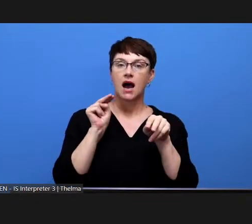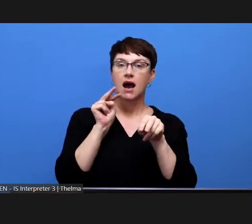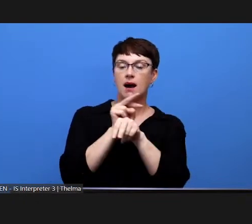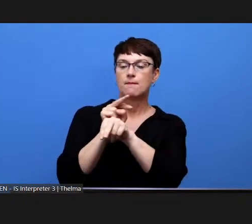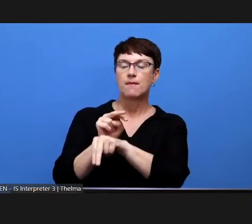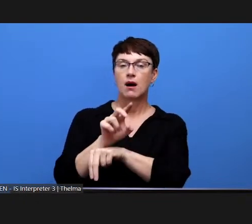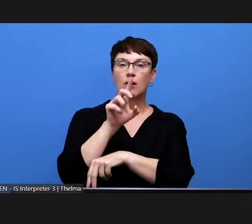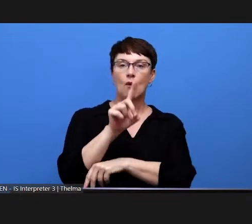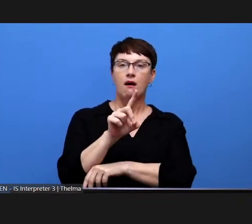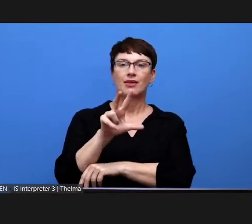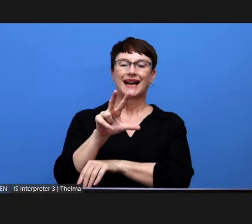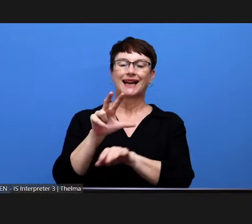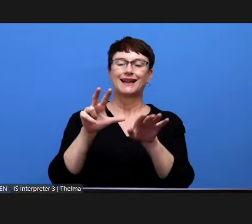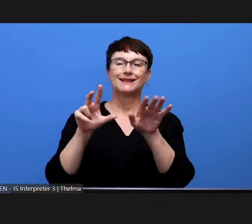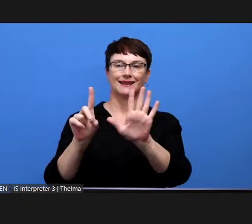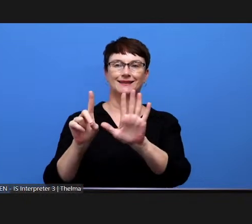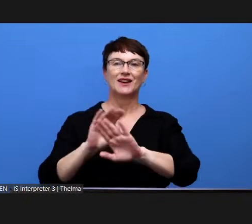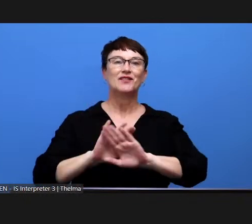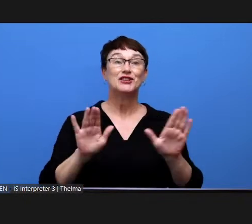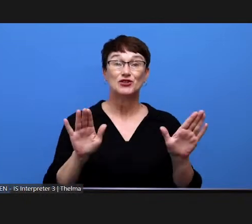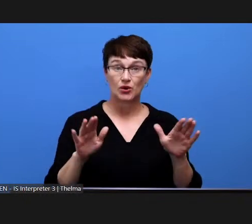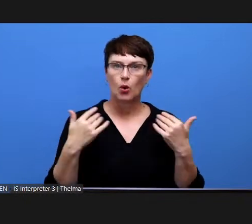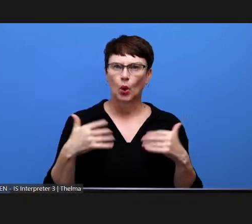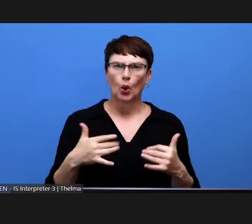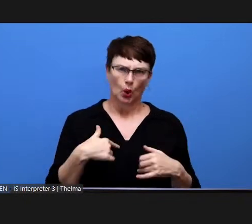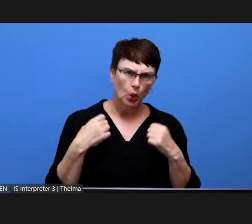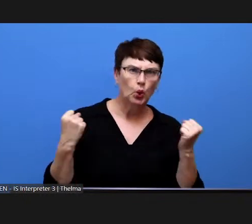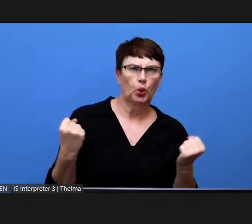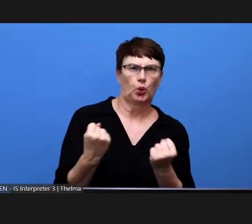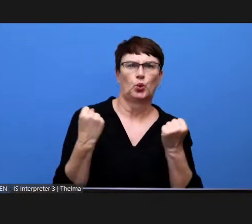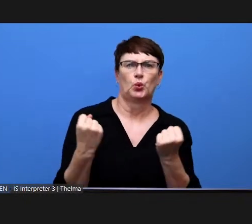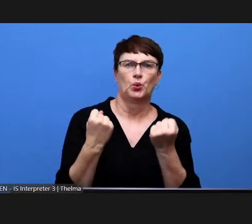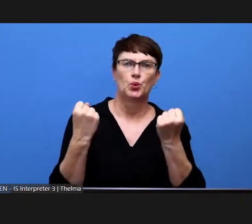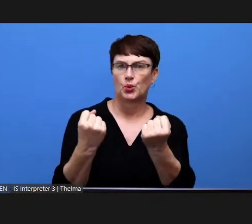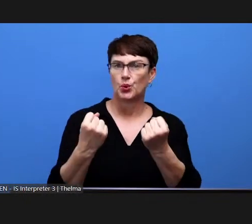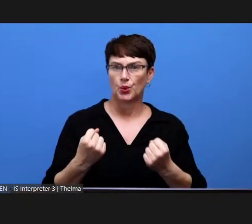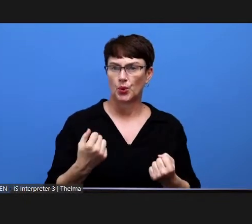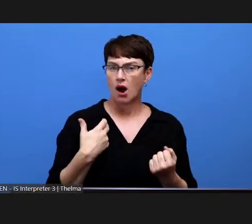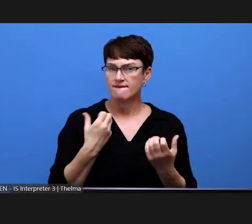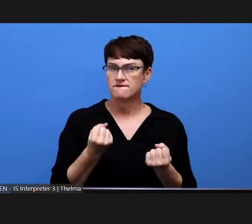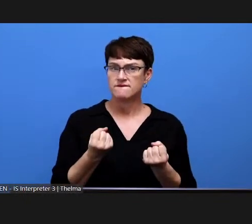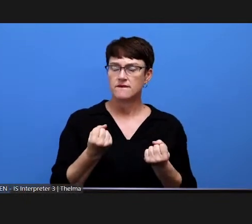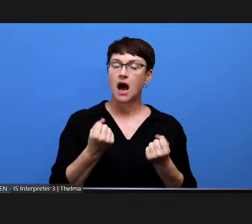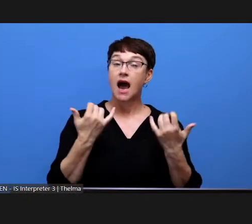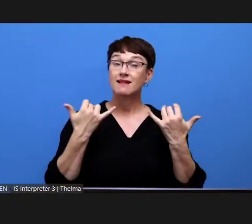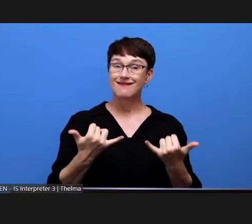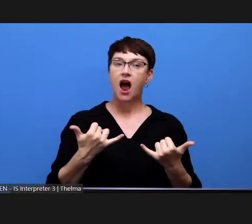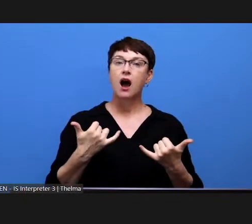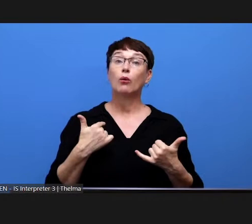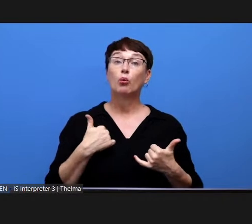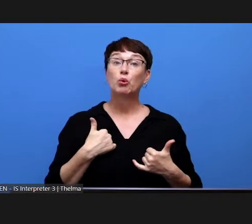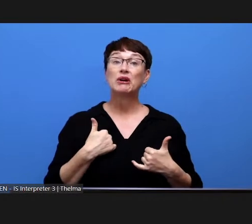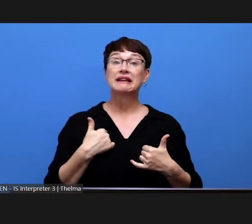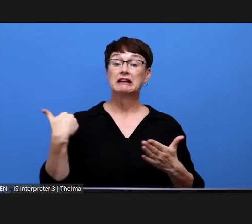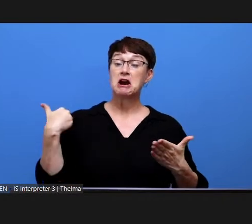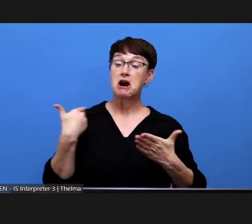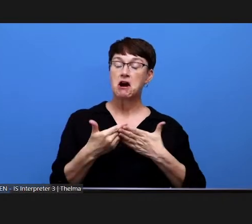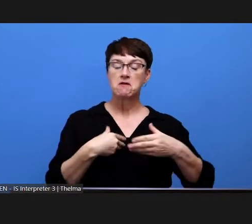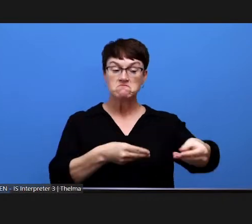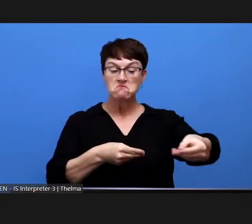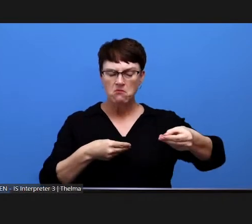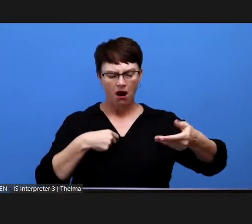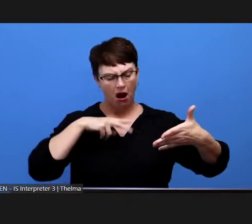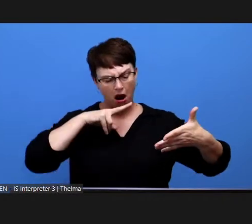a lot of engagement, especially for communities engagement at a local level. We have community dialogues that